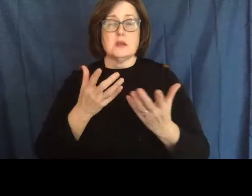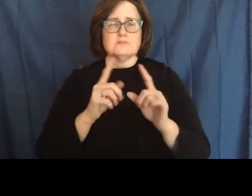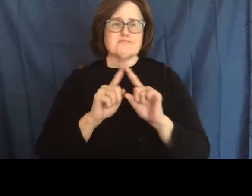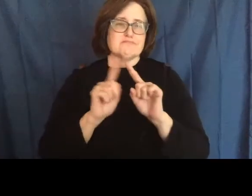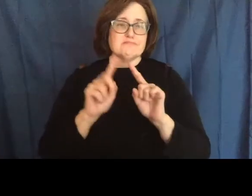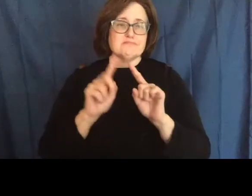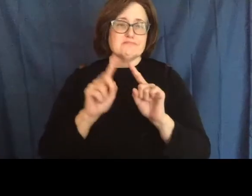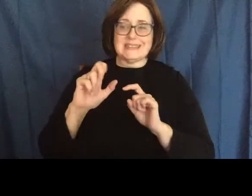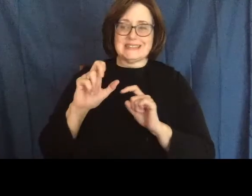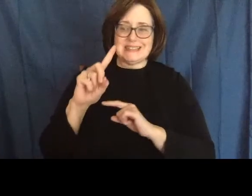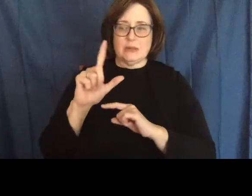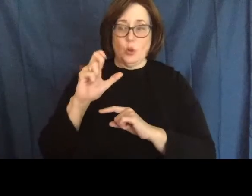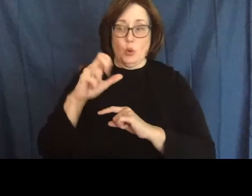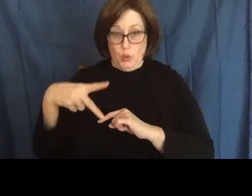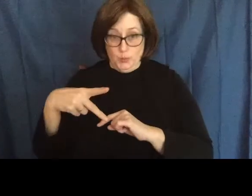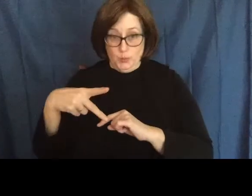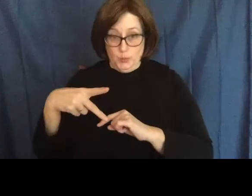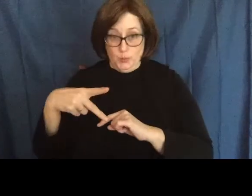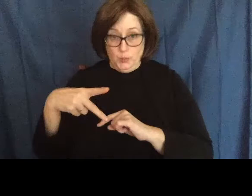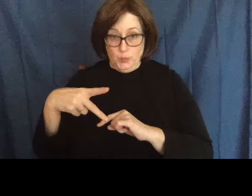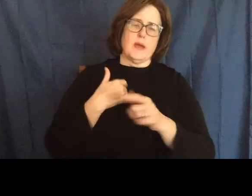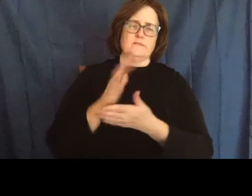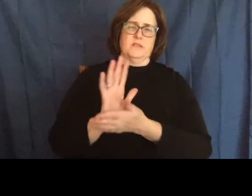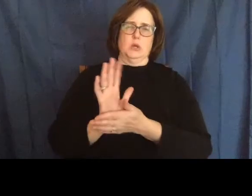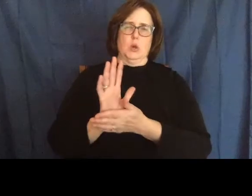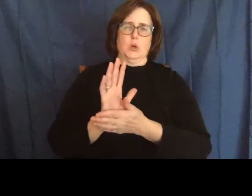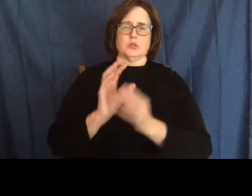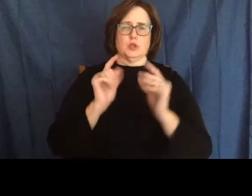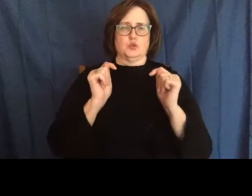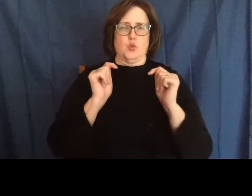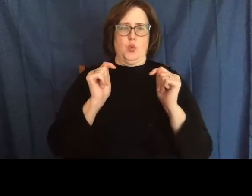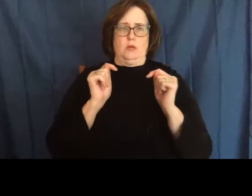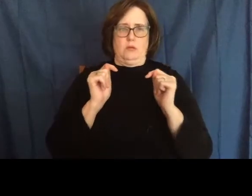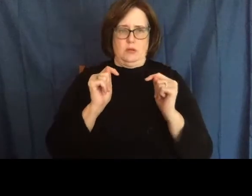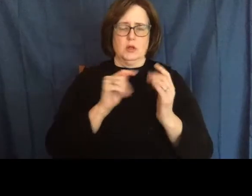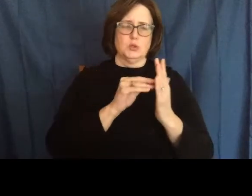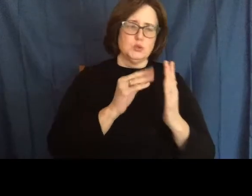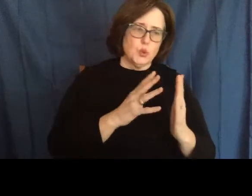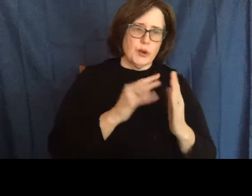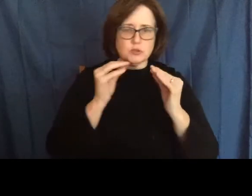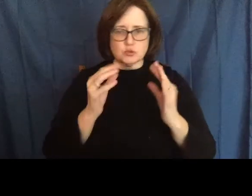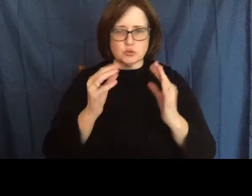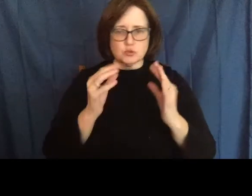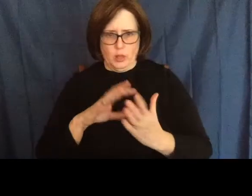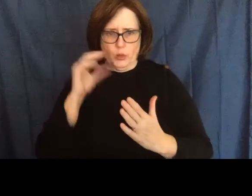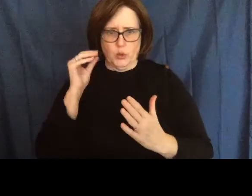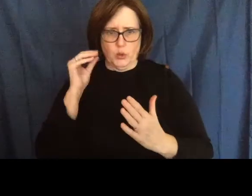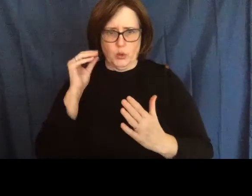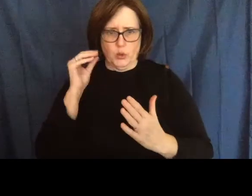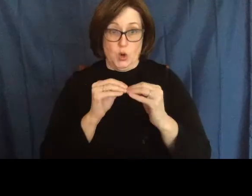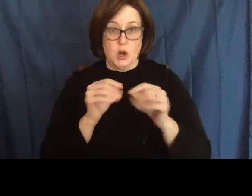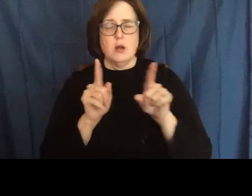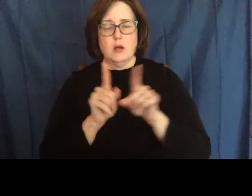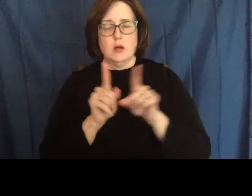by students or by the instructor to learn more about the CodeJumper components. We have assessments and